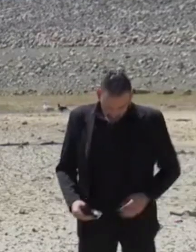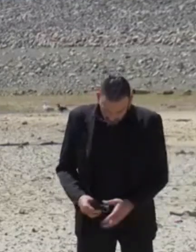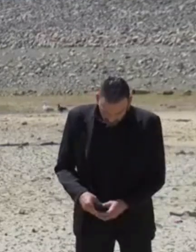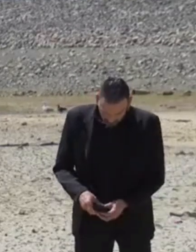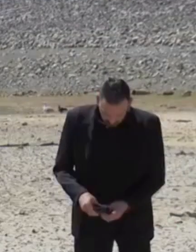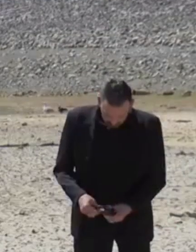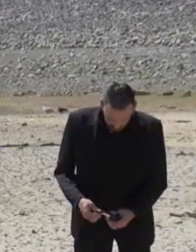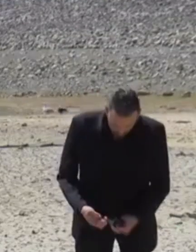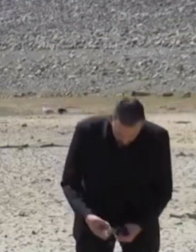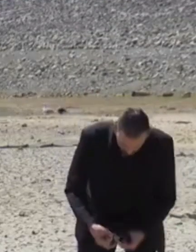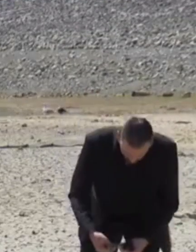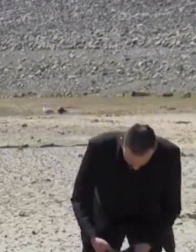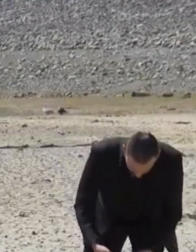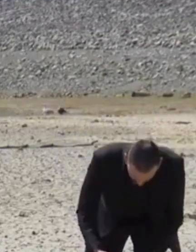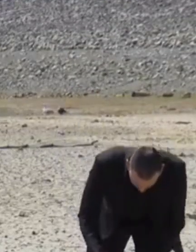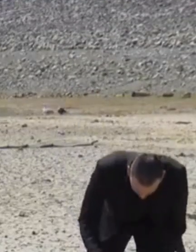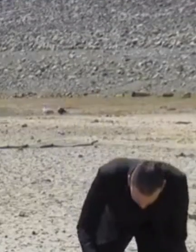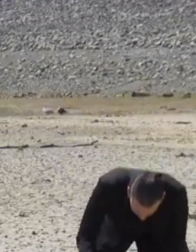need to sell this thing.